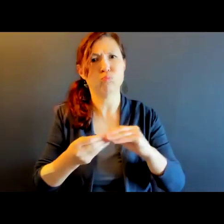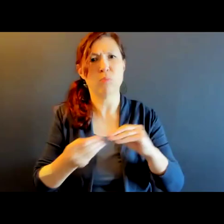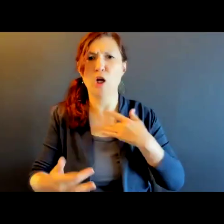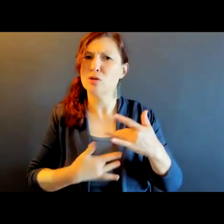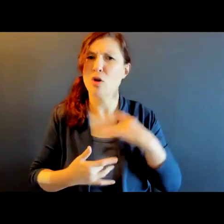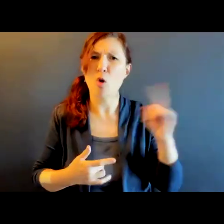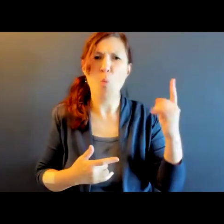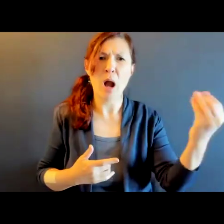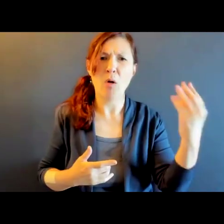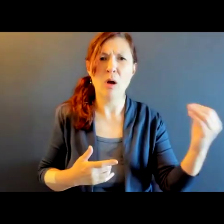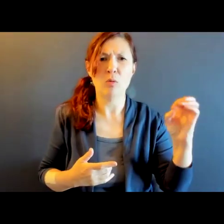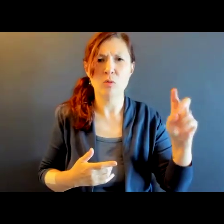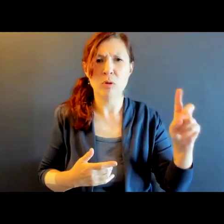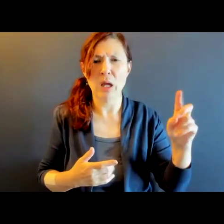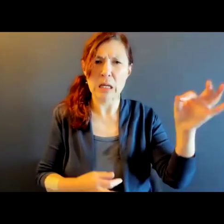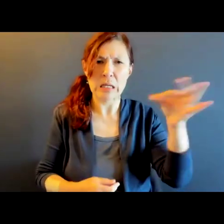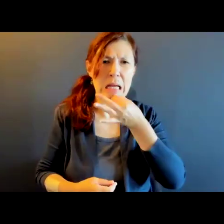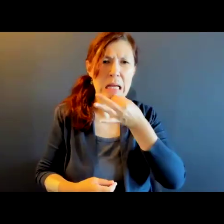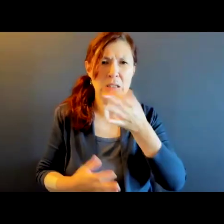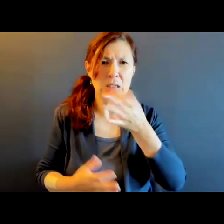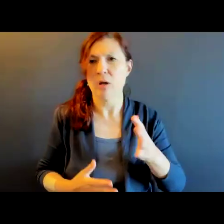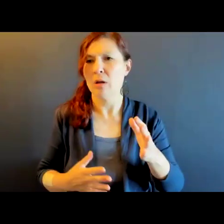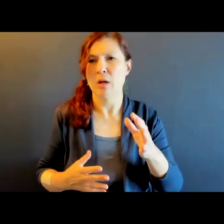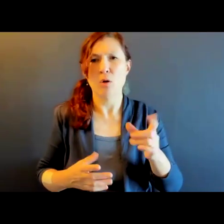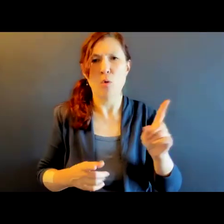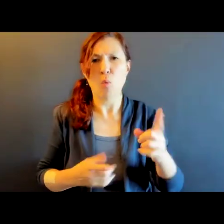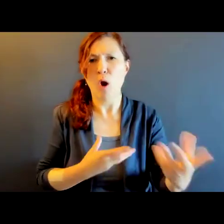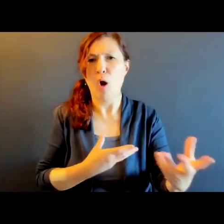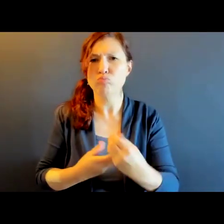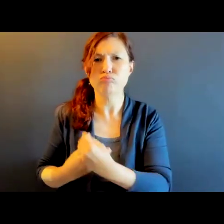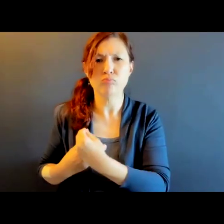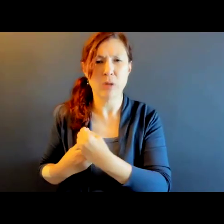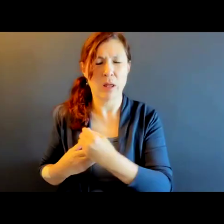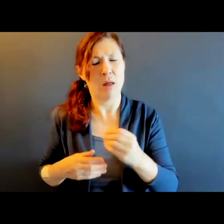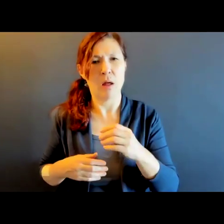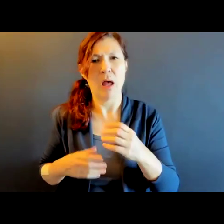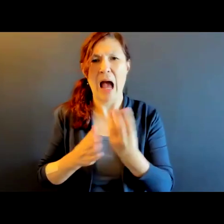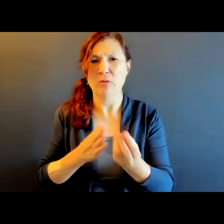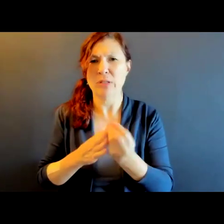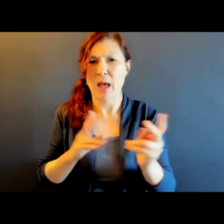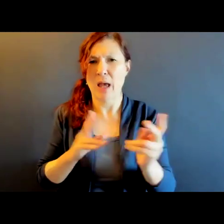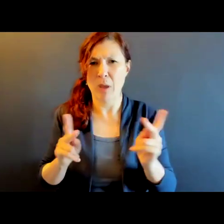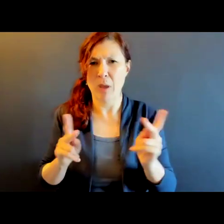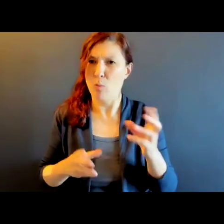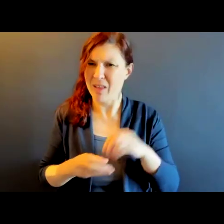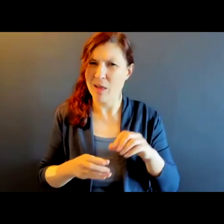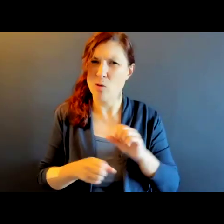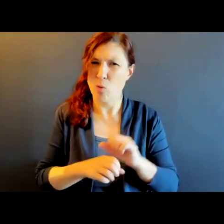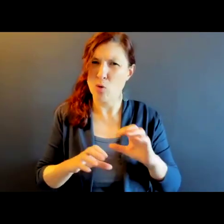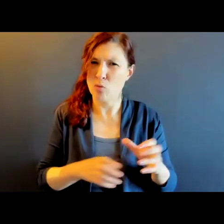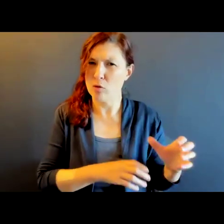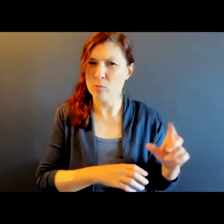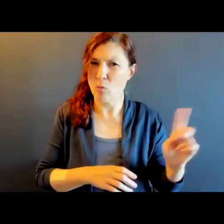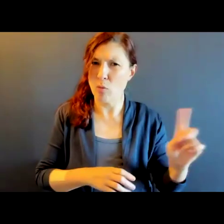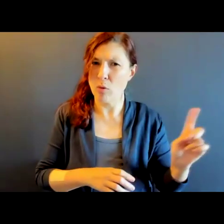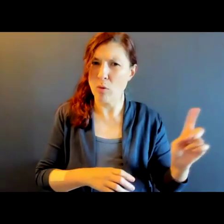and the lack of public stakeholder participation in the working groups. Without public involvement, I sent the committee